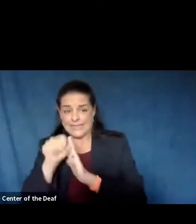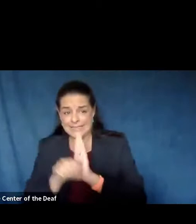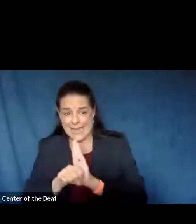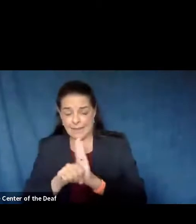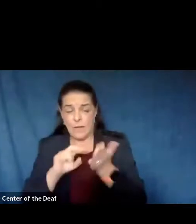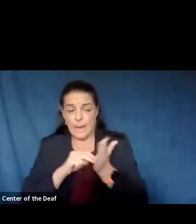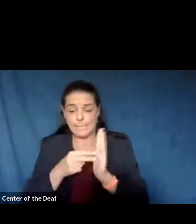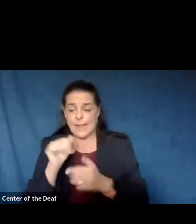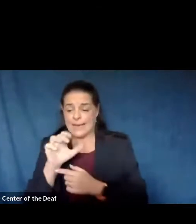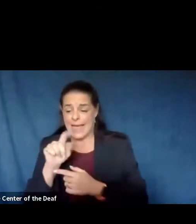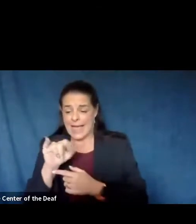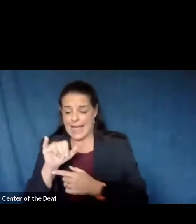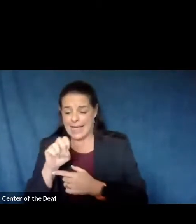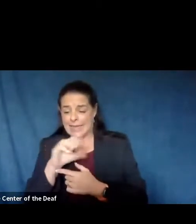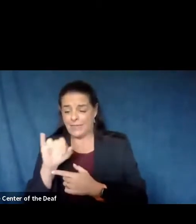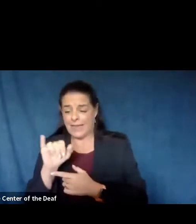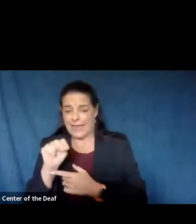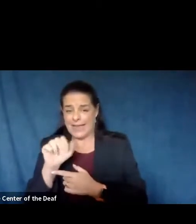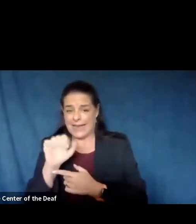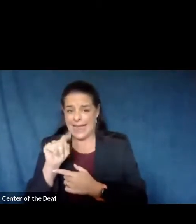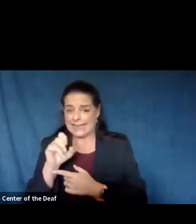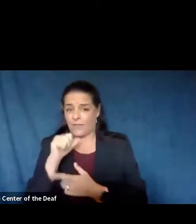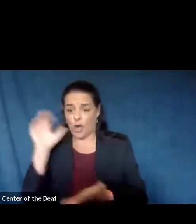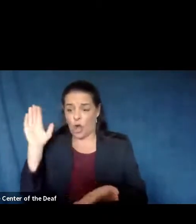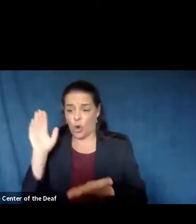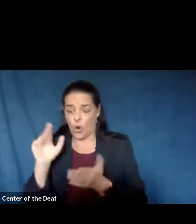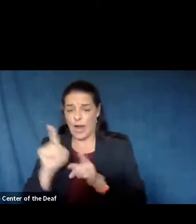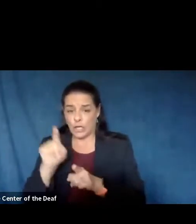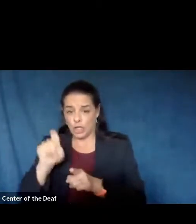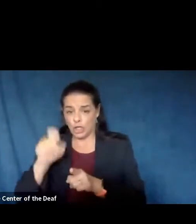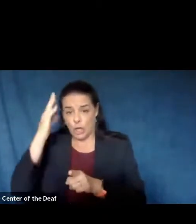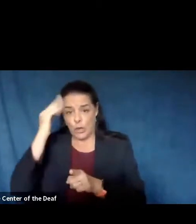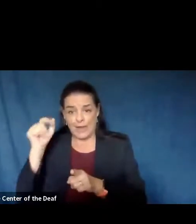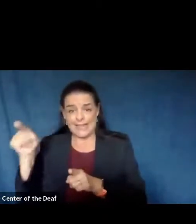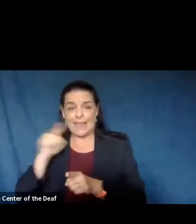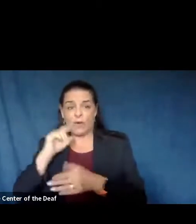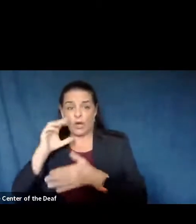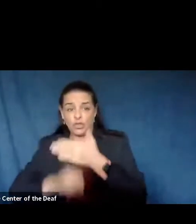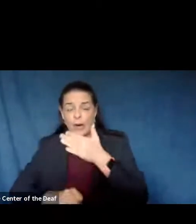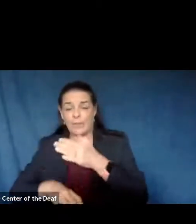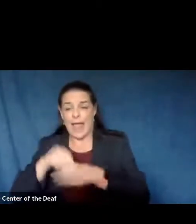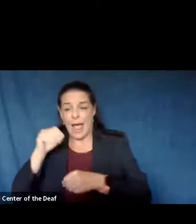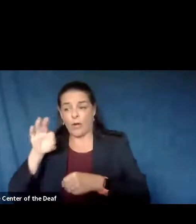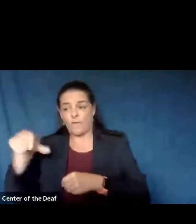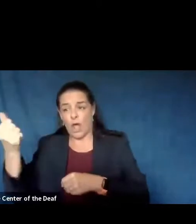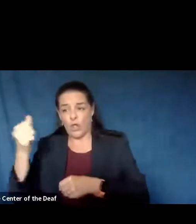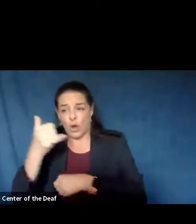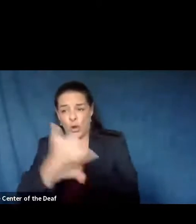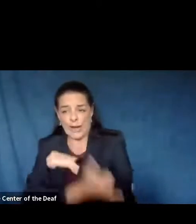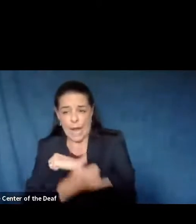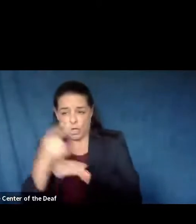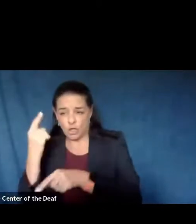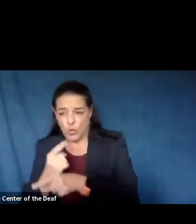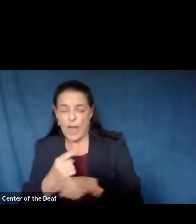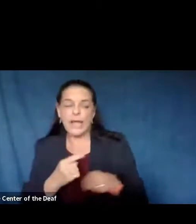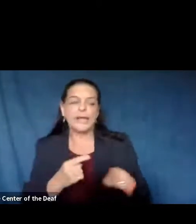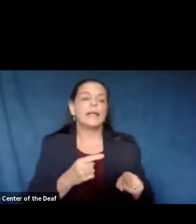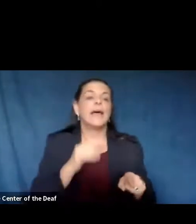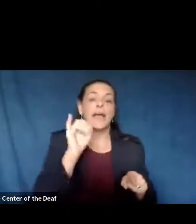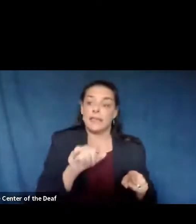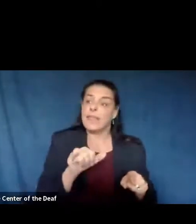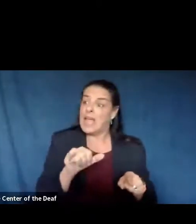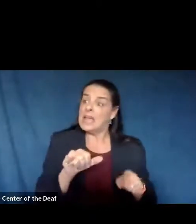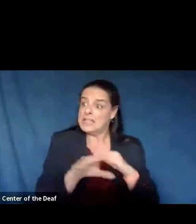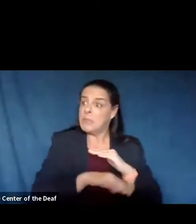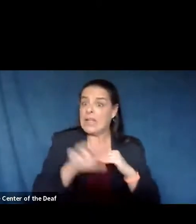the active, inactive cases were not going down as they should have because they were being subtracted out of other counties, right? That's essentially very good